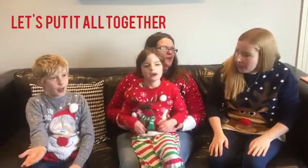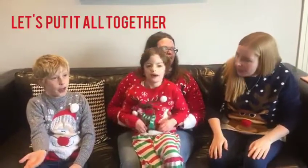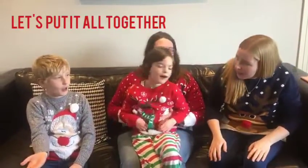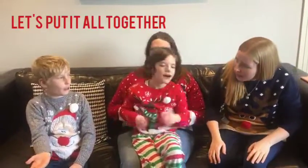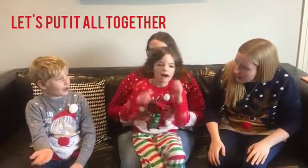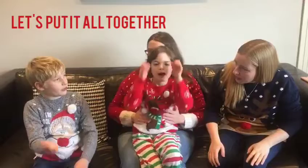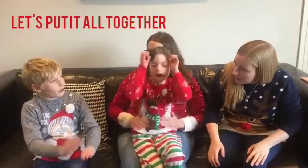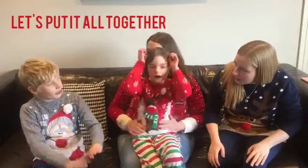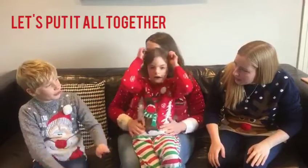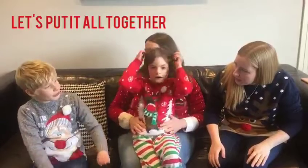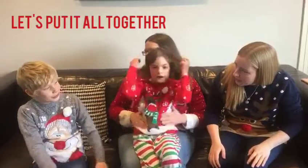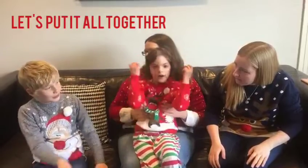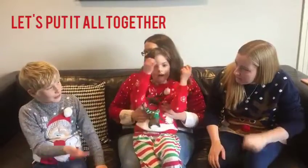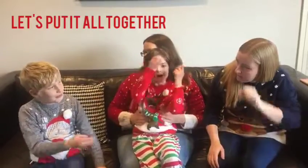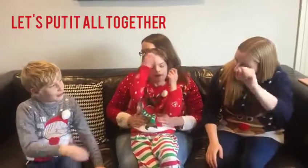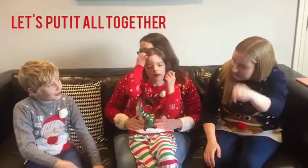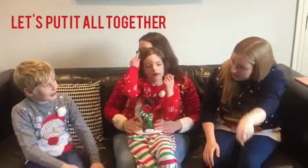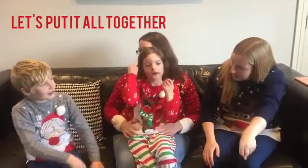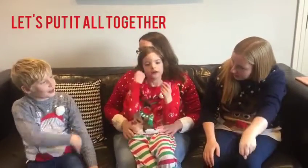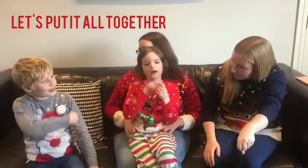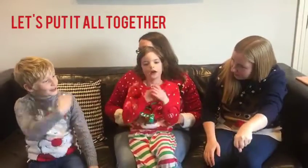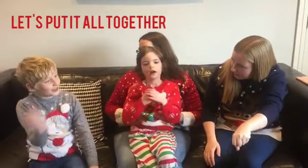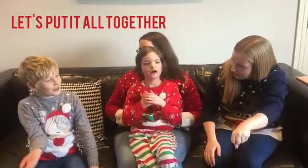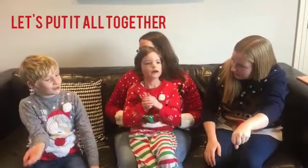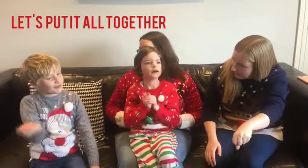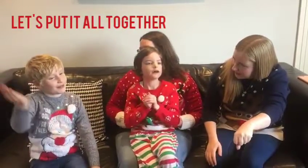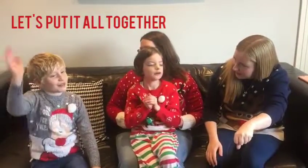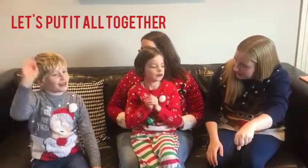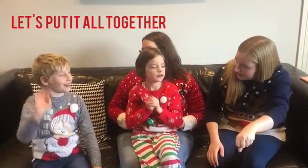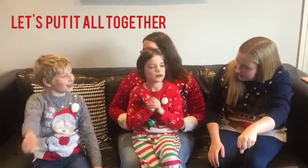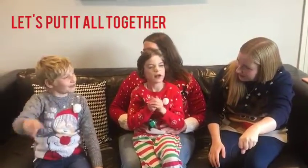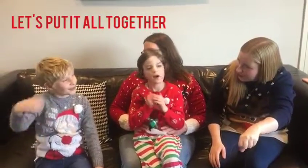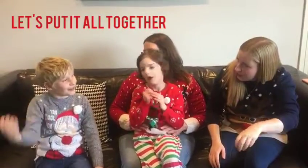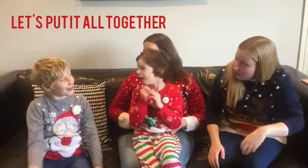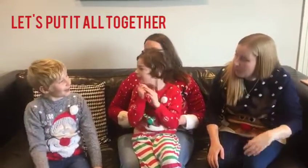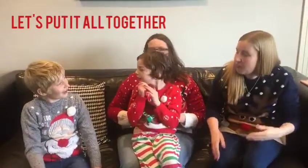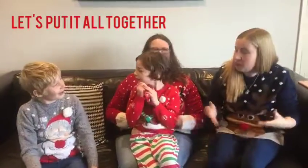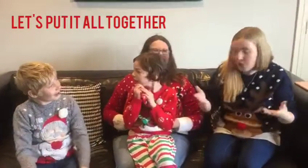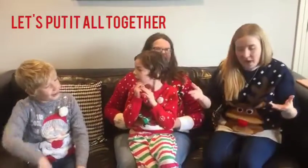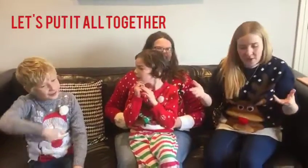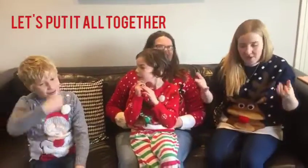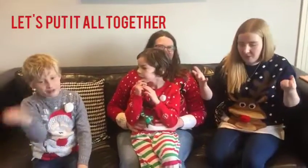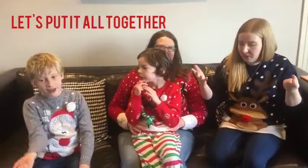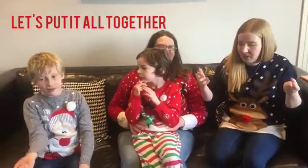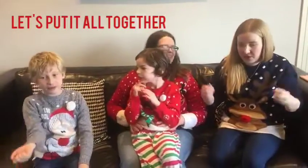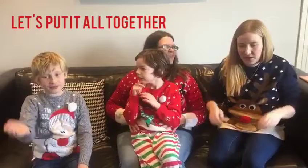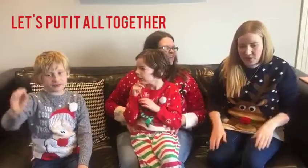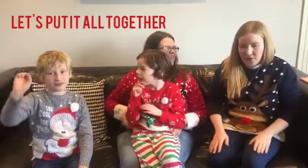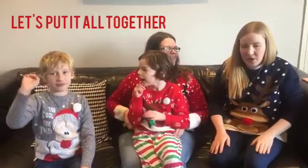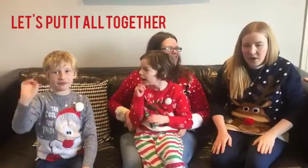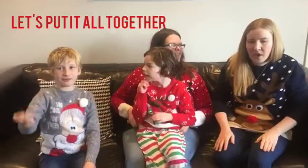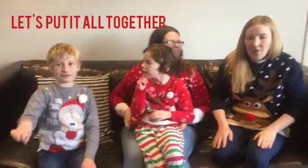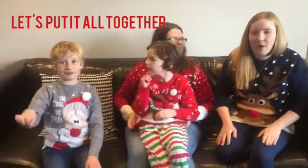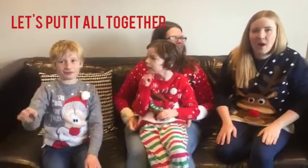word. It's just like about trying and enjoying it. It's like keep, and then it's confusing. Well, we've learned it, so we're now